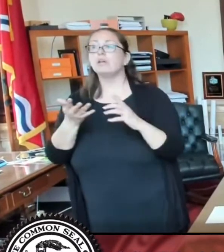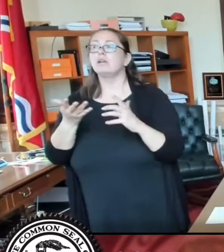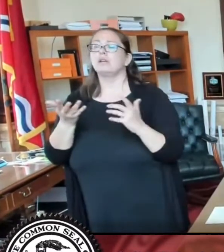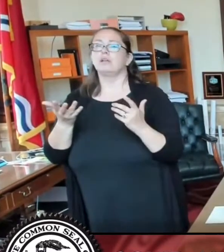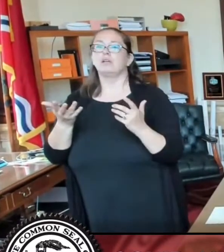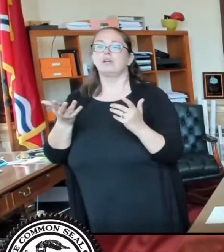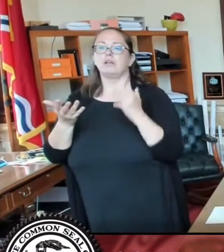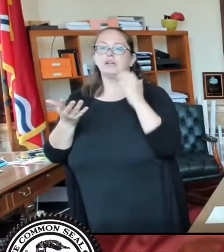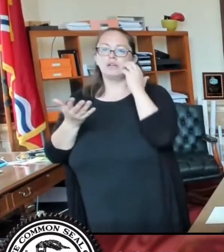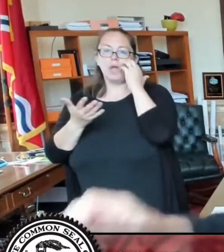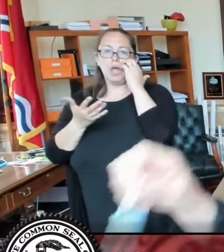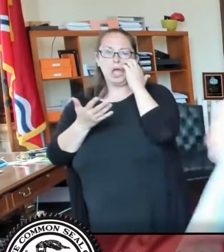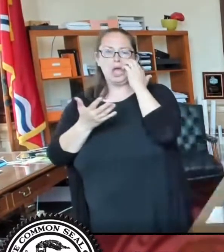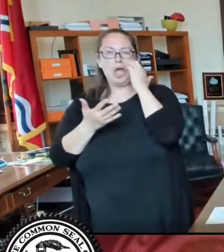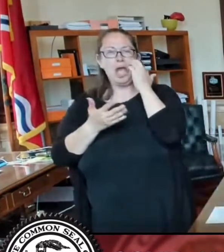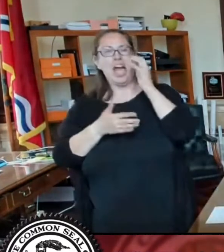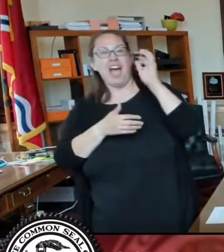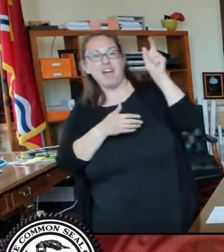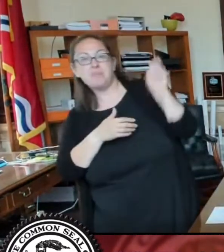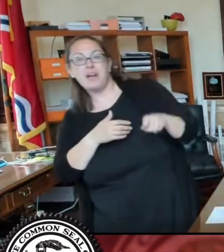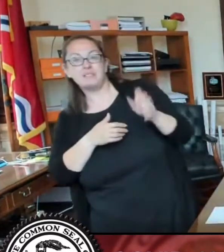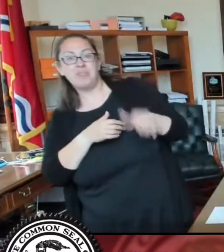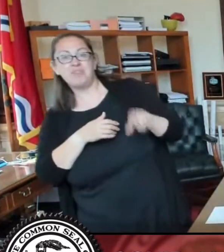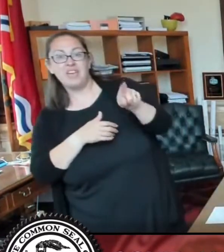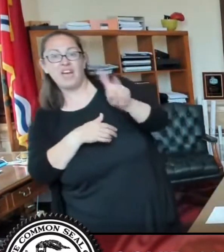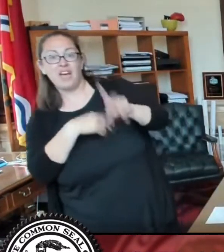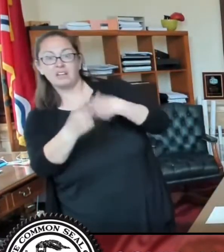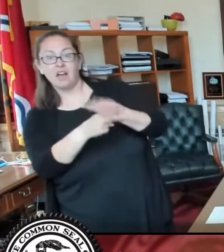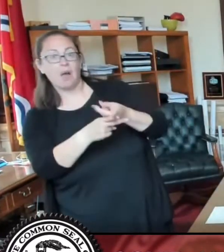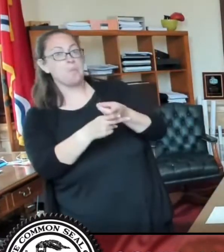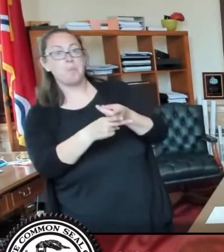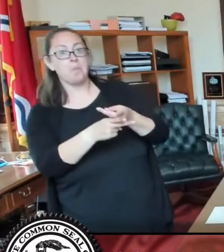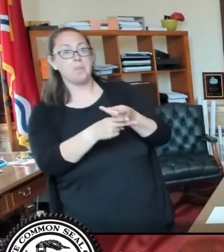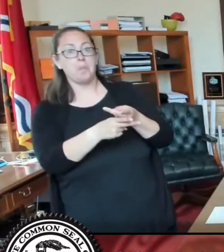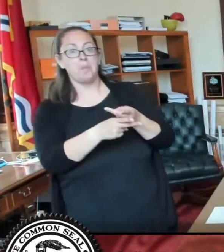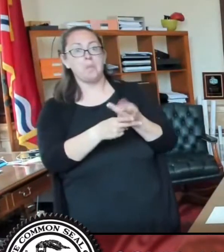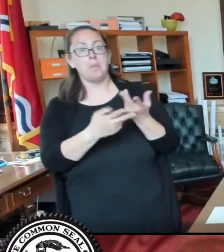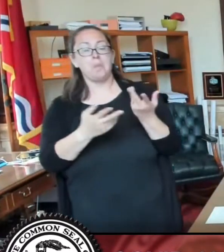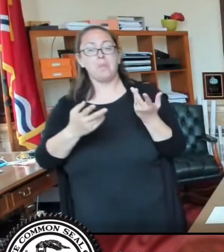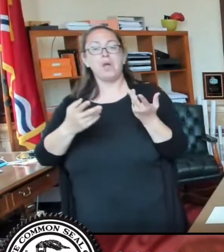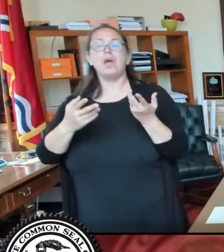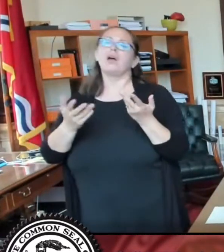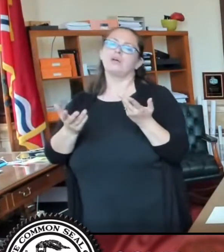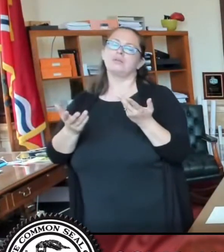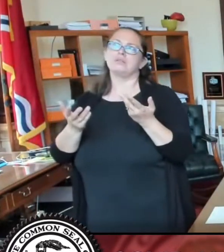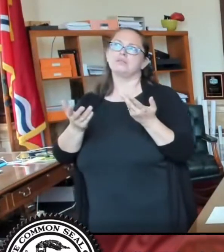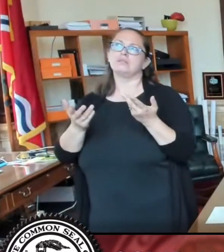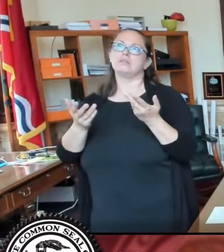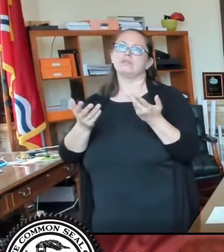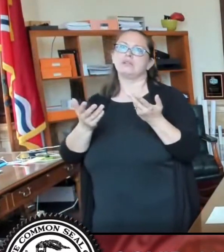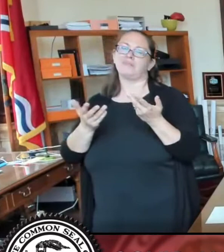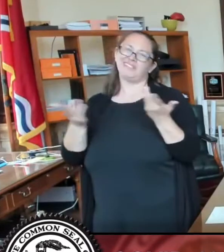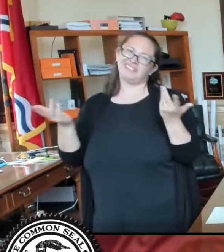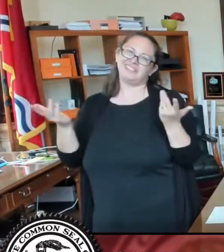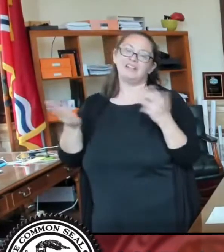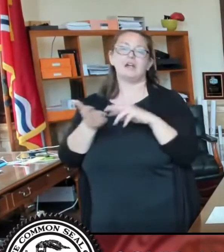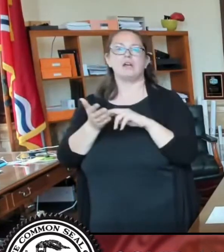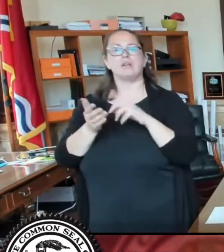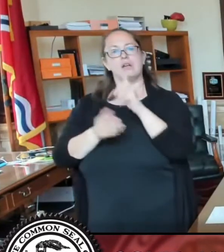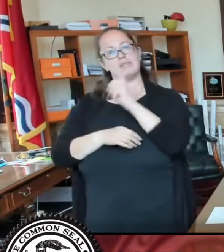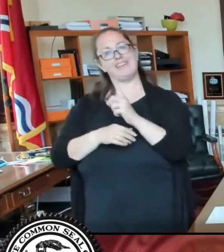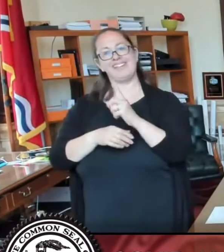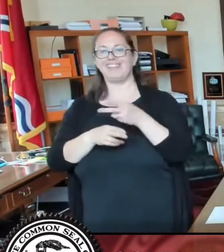have to be a surgical mask like this. You can use, in fact, I think we're really supposed to be calling them